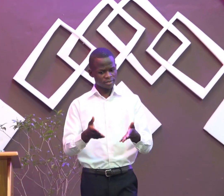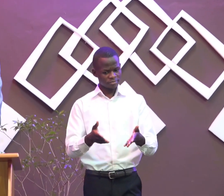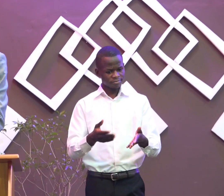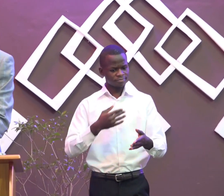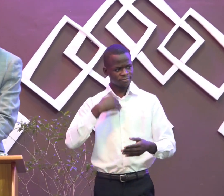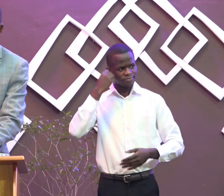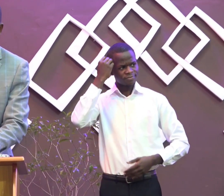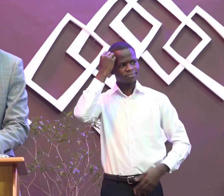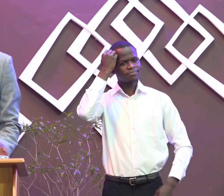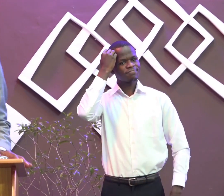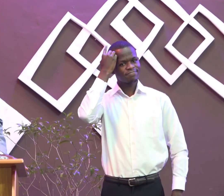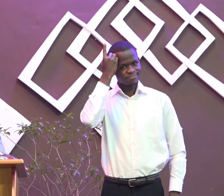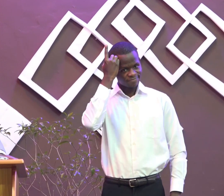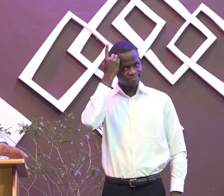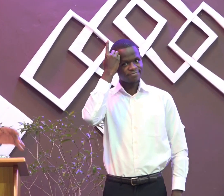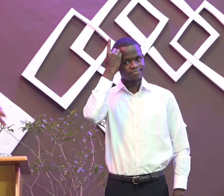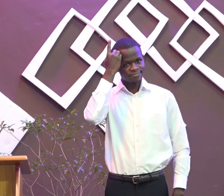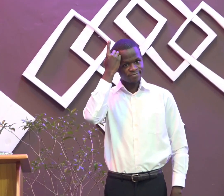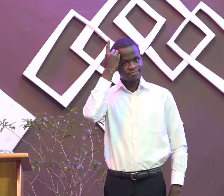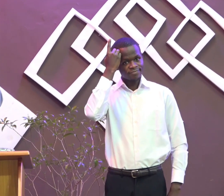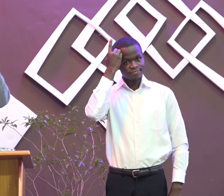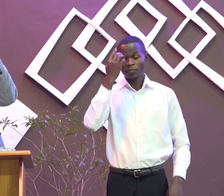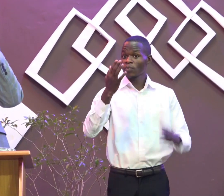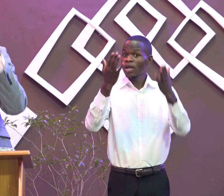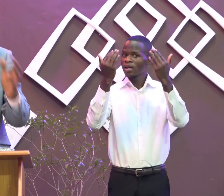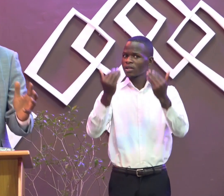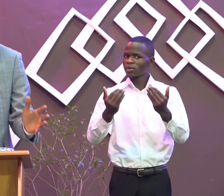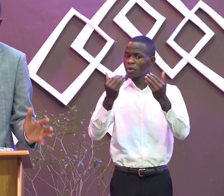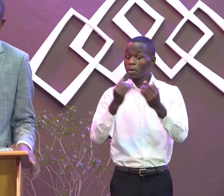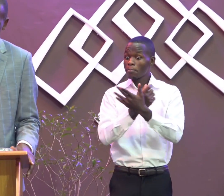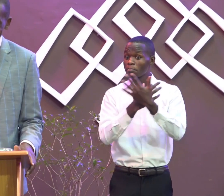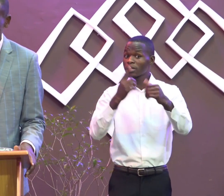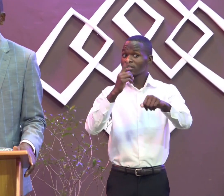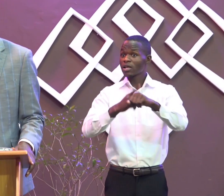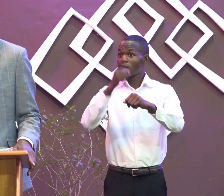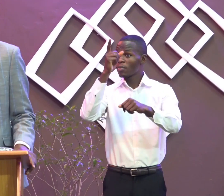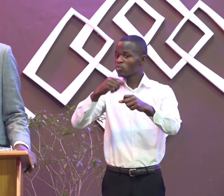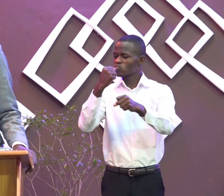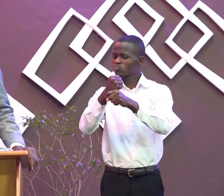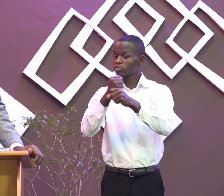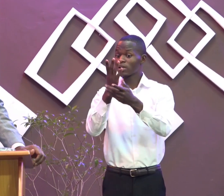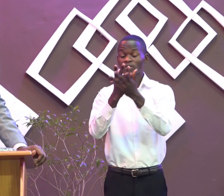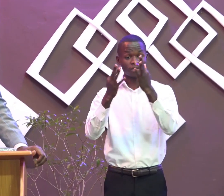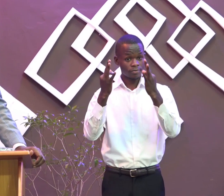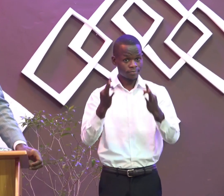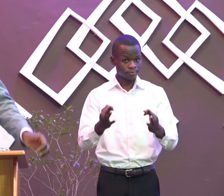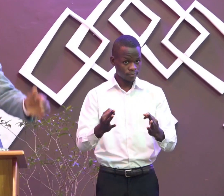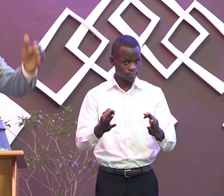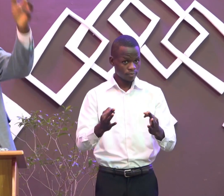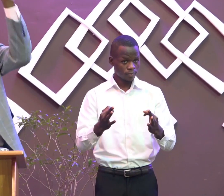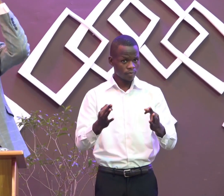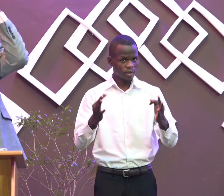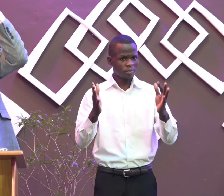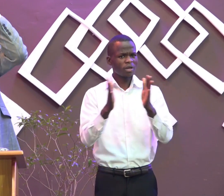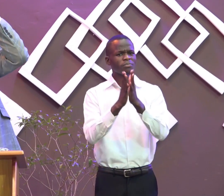after I'd grown up that I got to know. Mulimu ekintu omuntu kyokola. There is something that one can do.